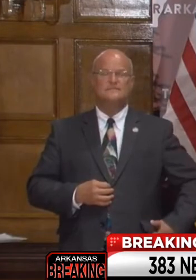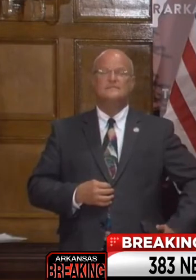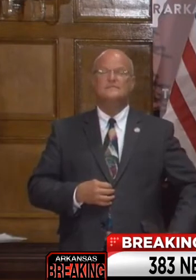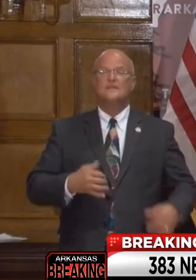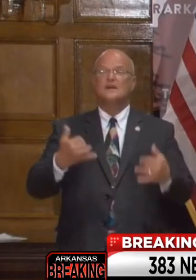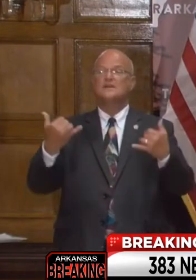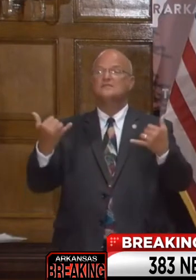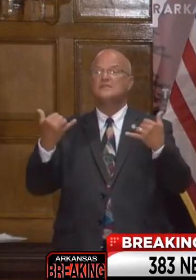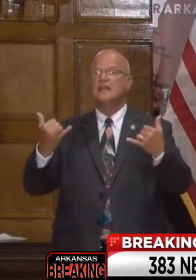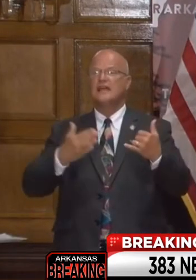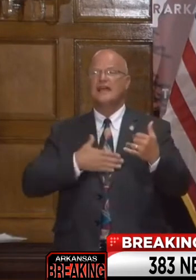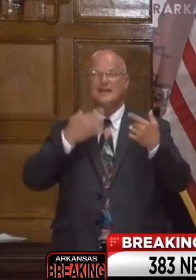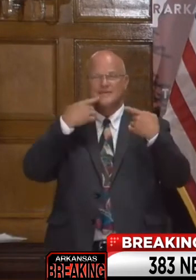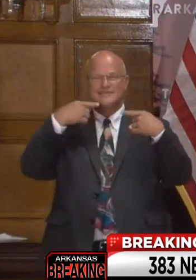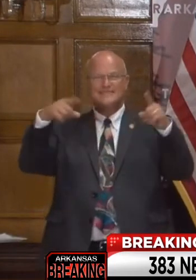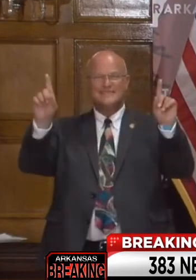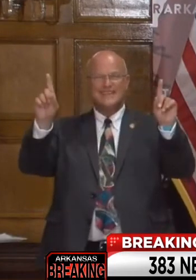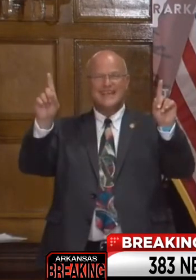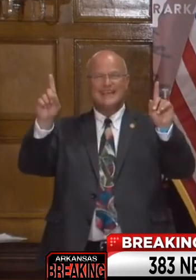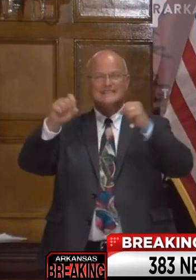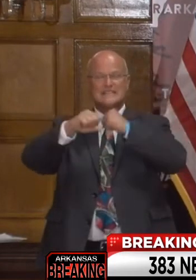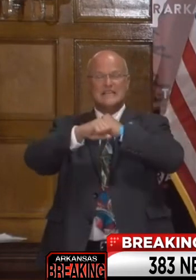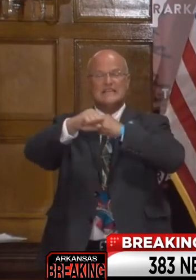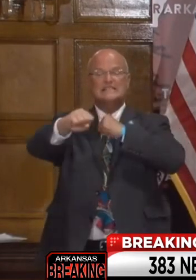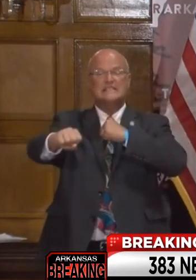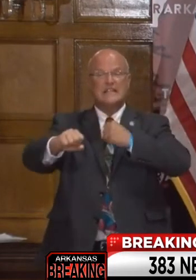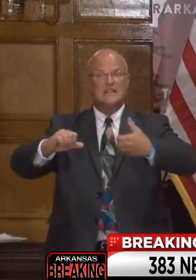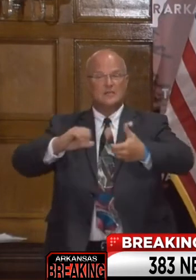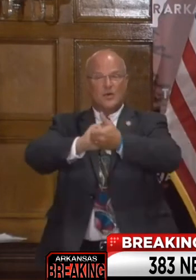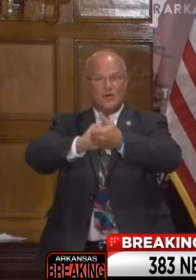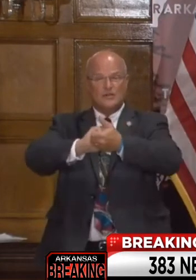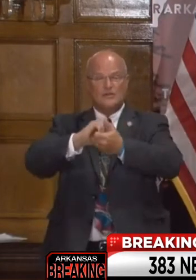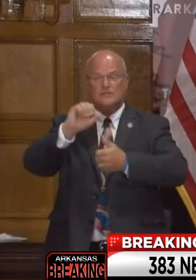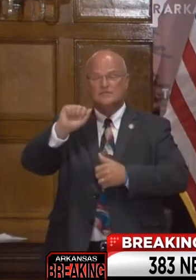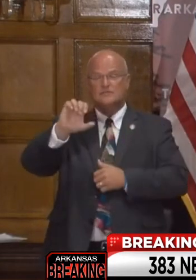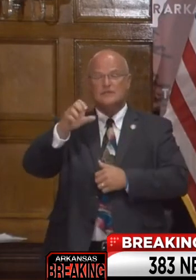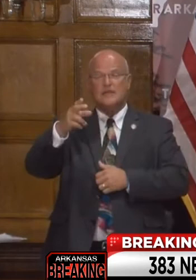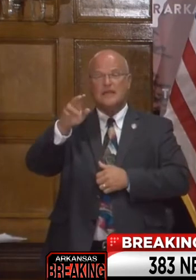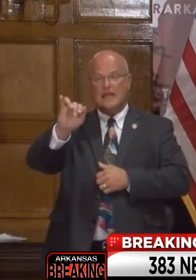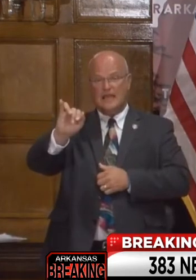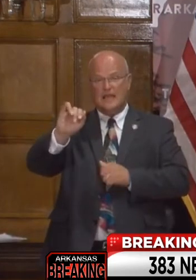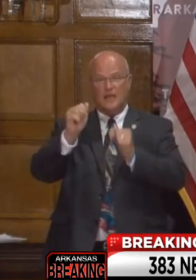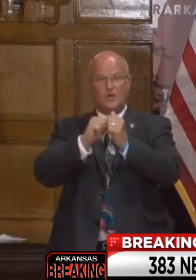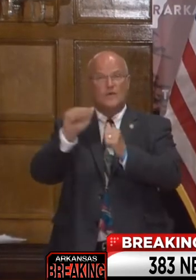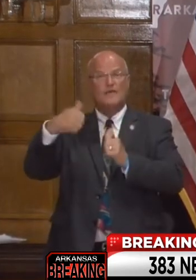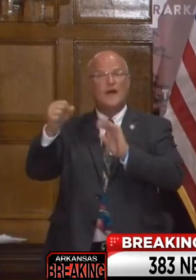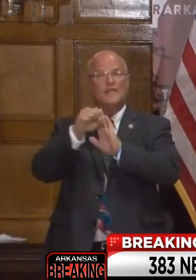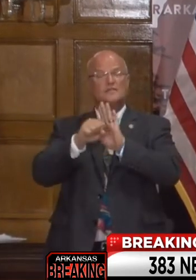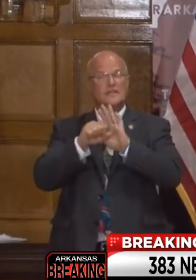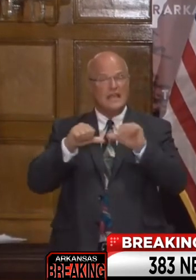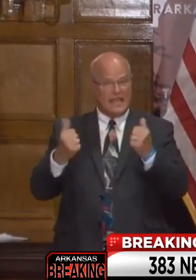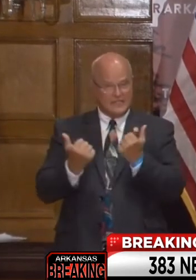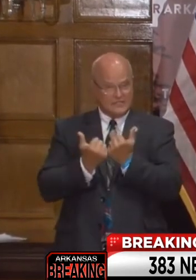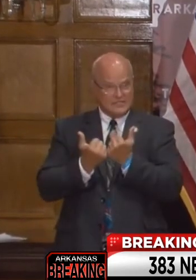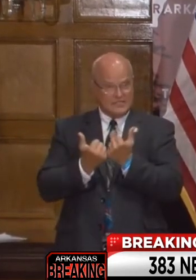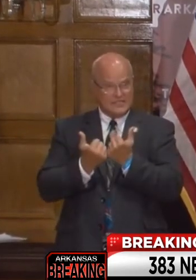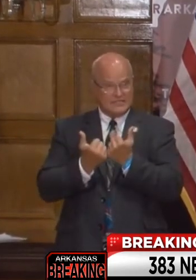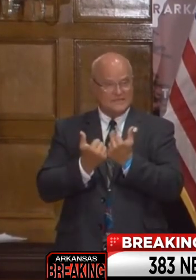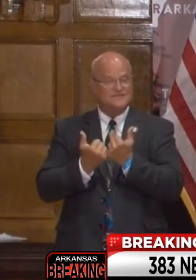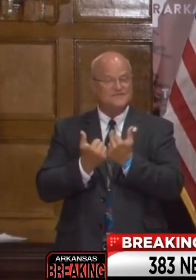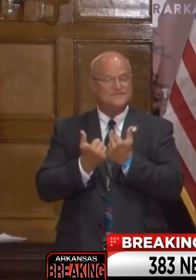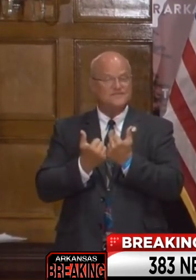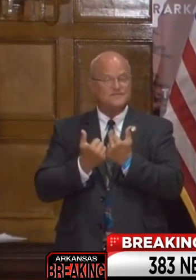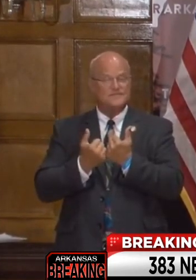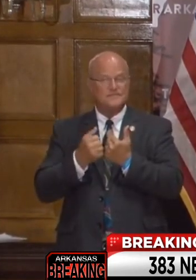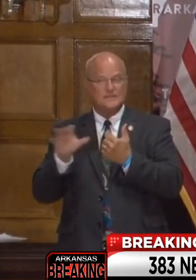So today I'm happy to announce an extension of the partnership that ACI has with other state agencies. Just